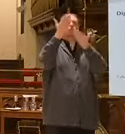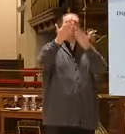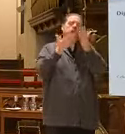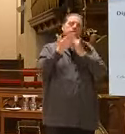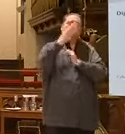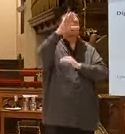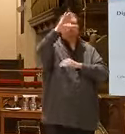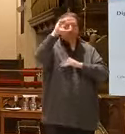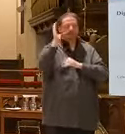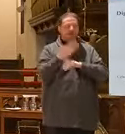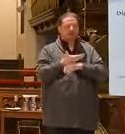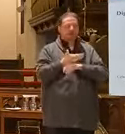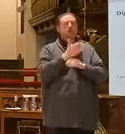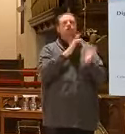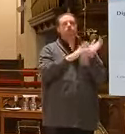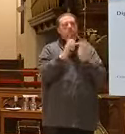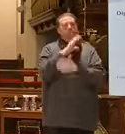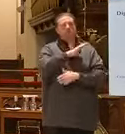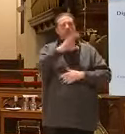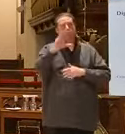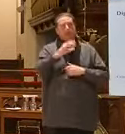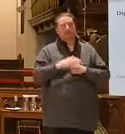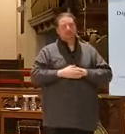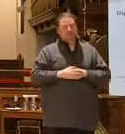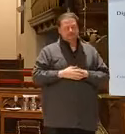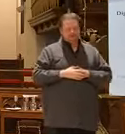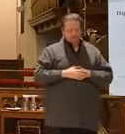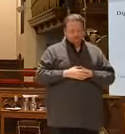Son, Jesus Christ.